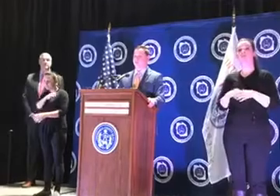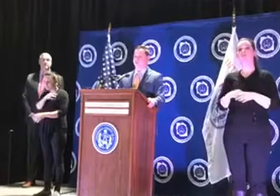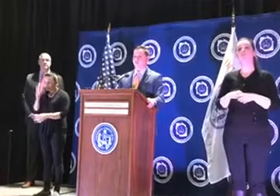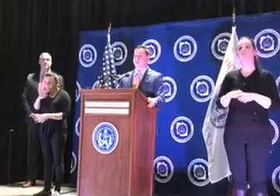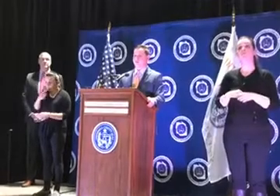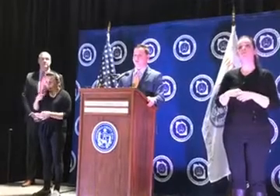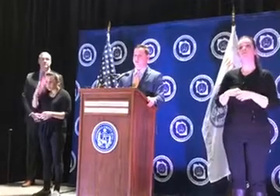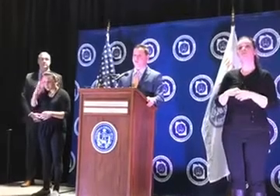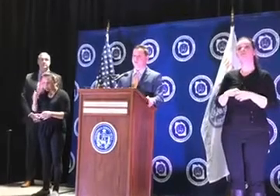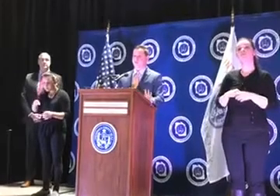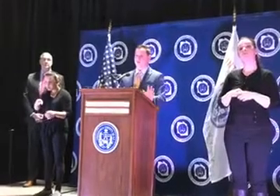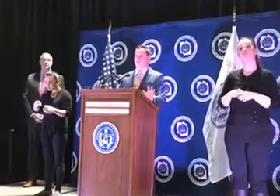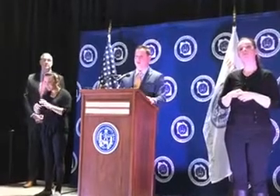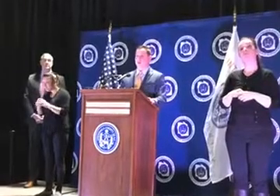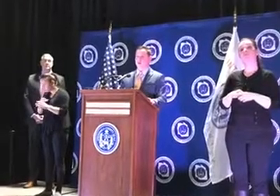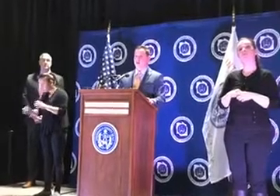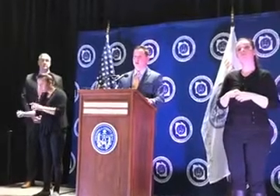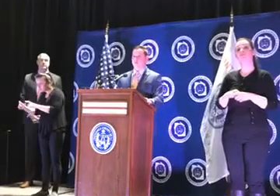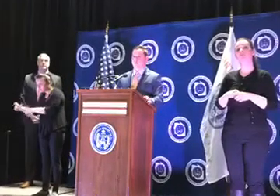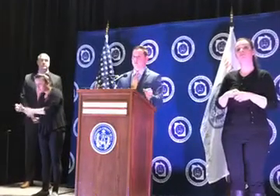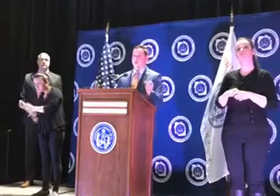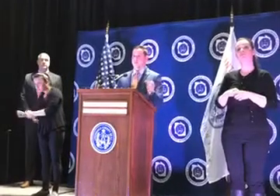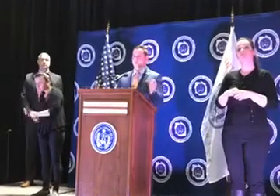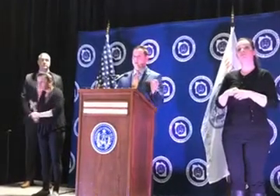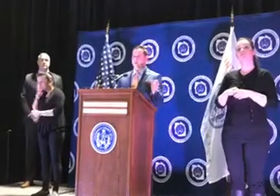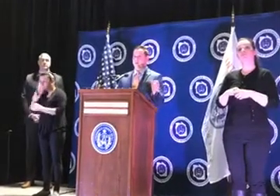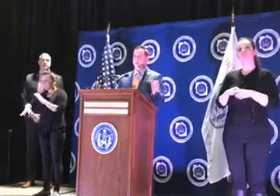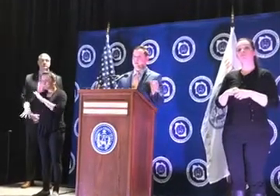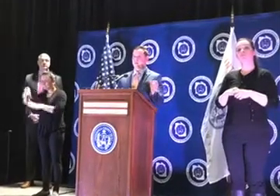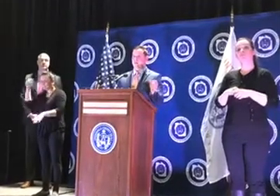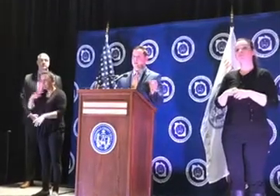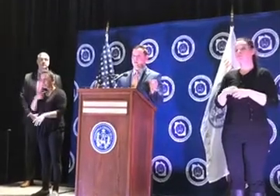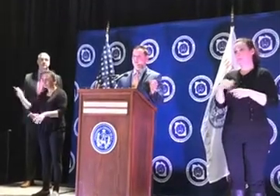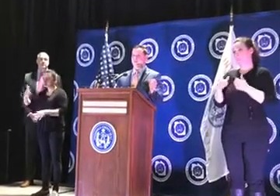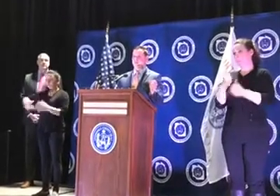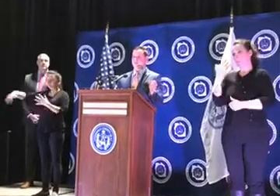Michael, we take that very seriously, and everybody,